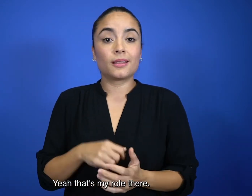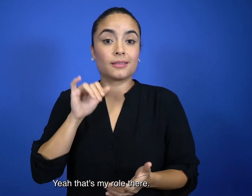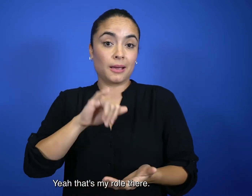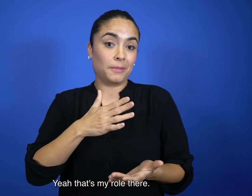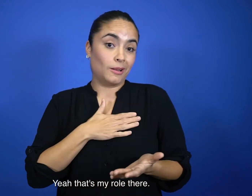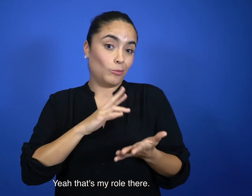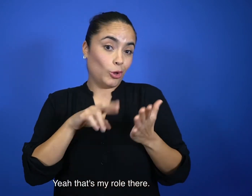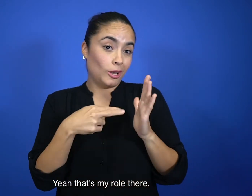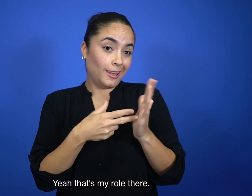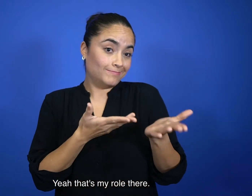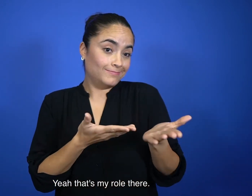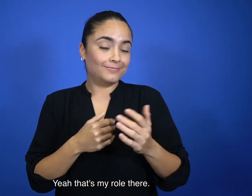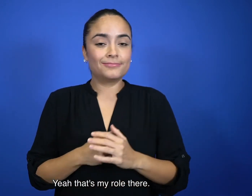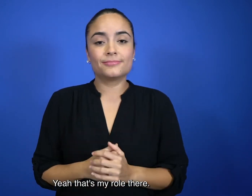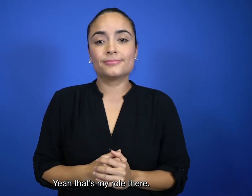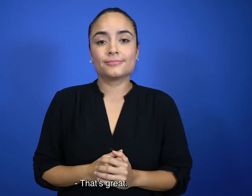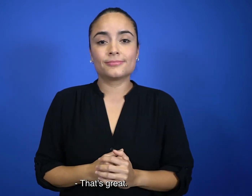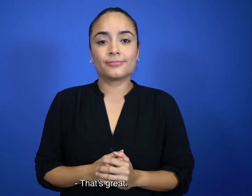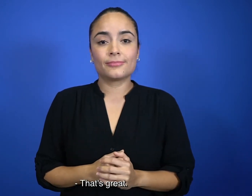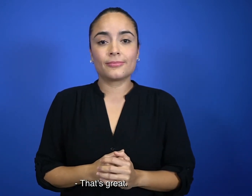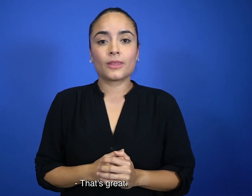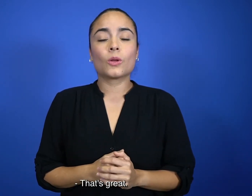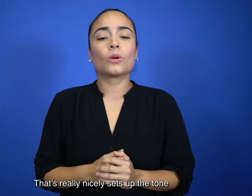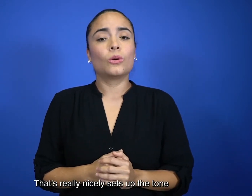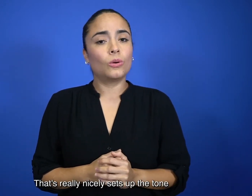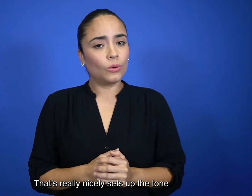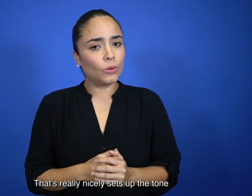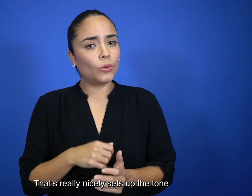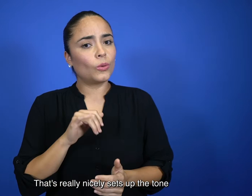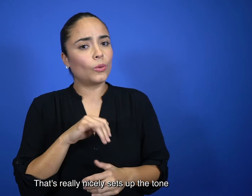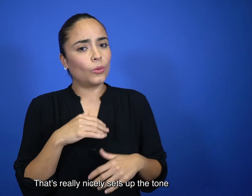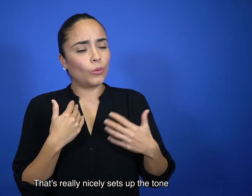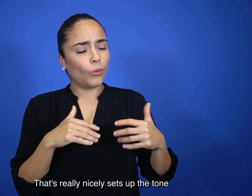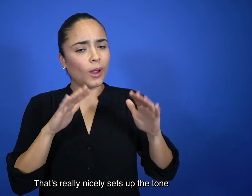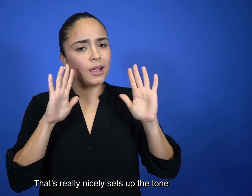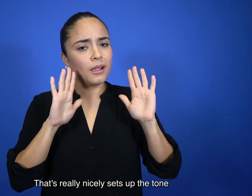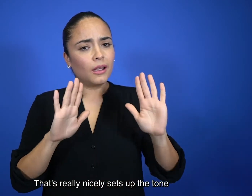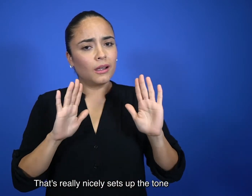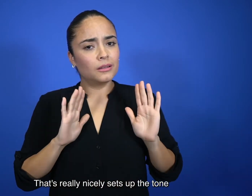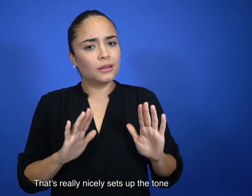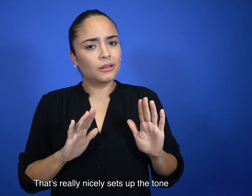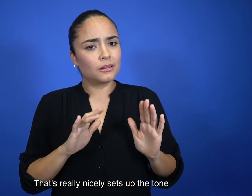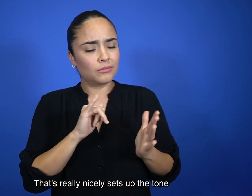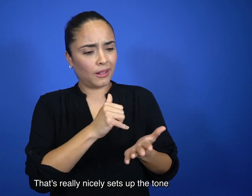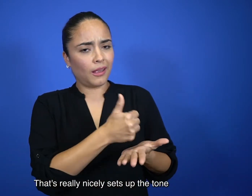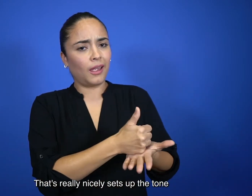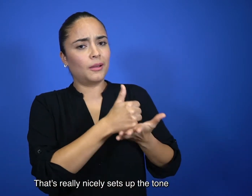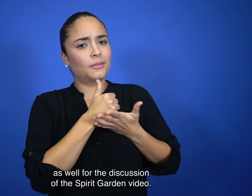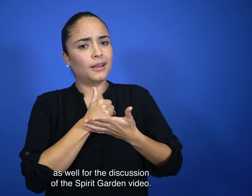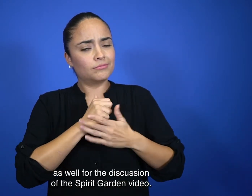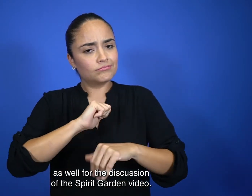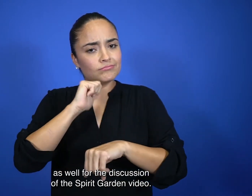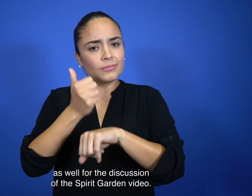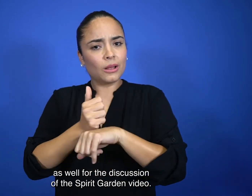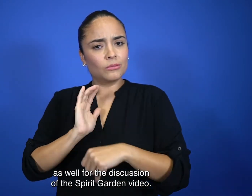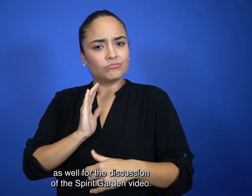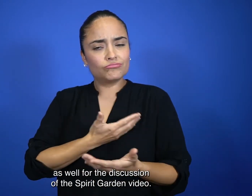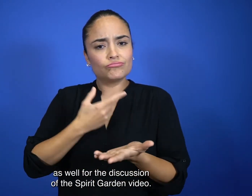That's my role there. That's great. That's really nicely sets up the tone as well for the discussion